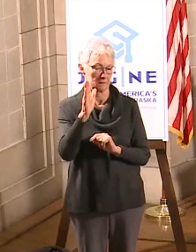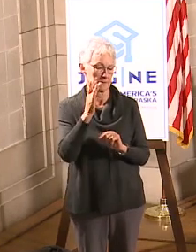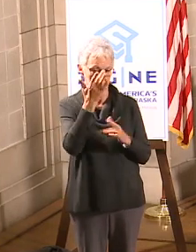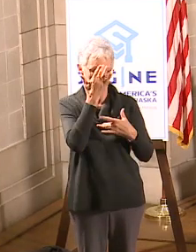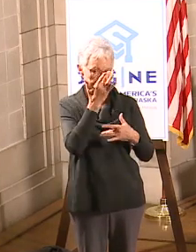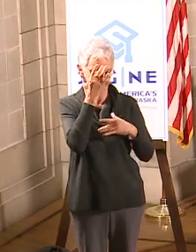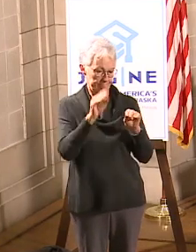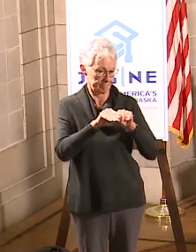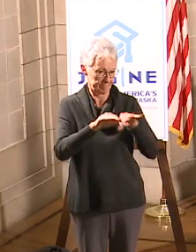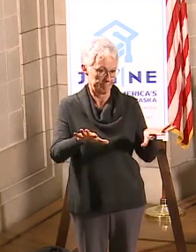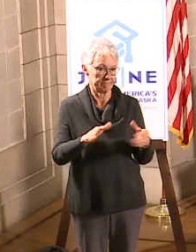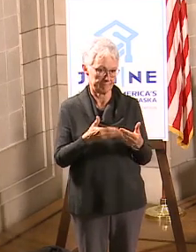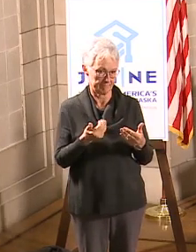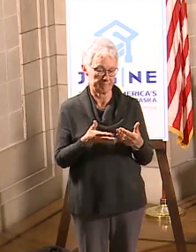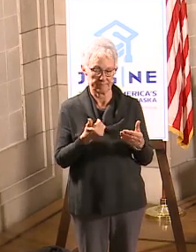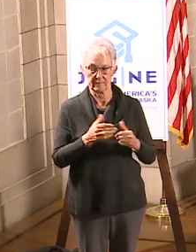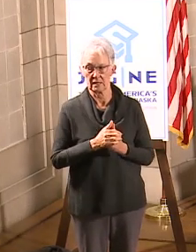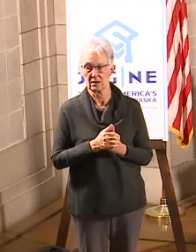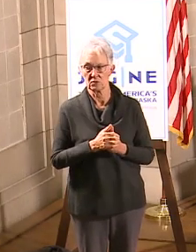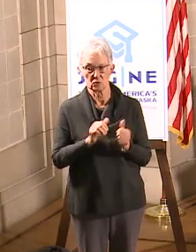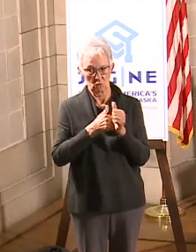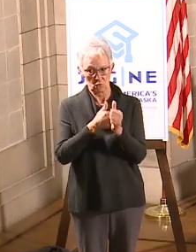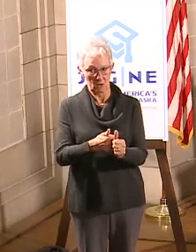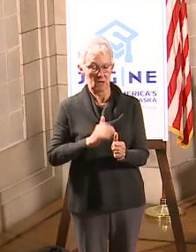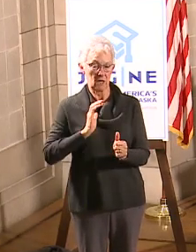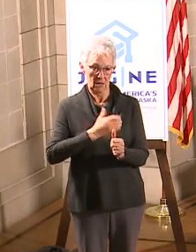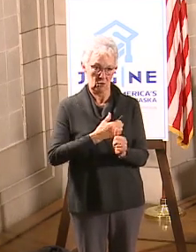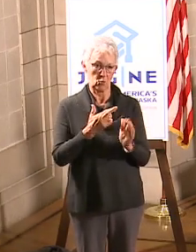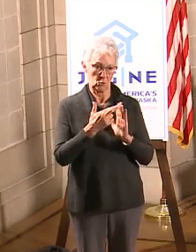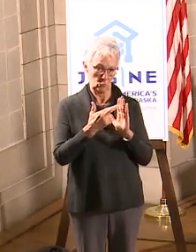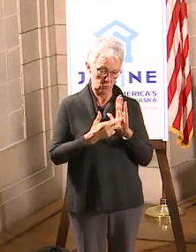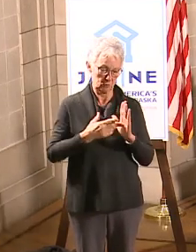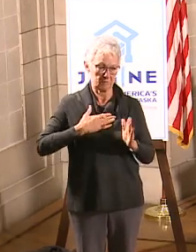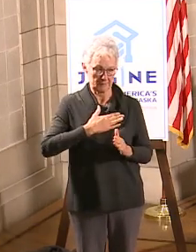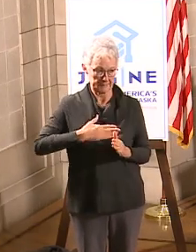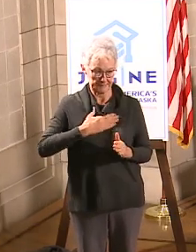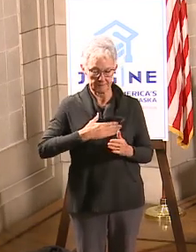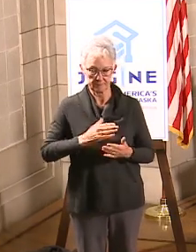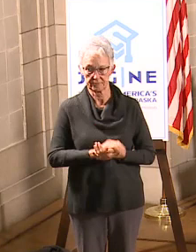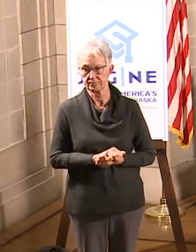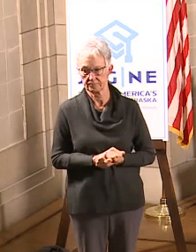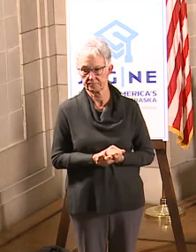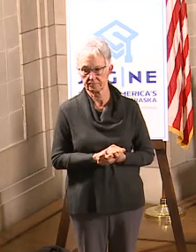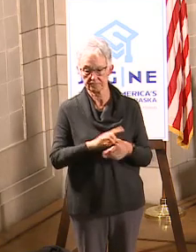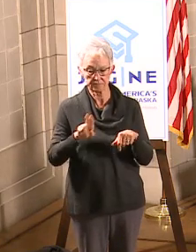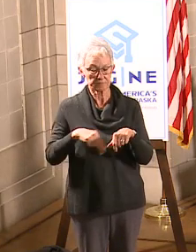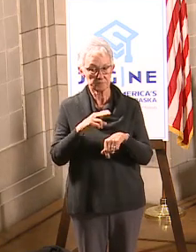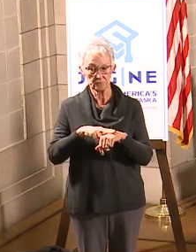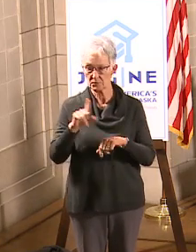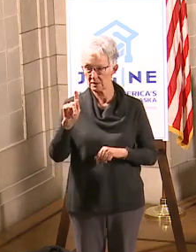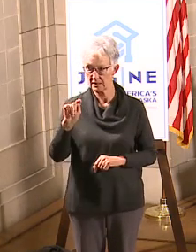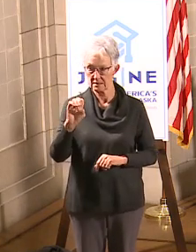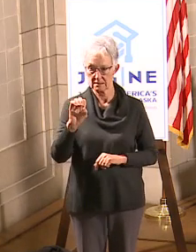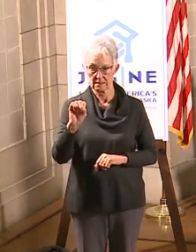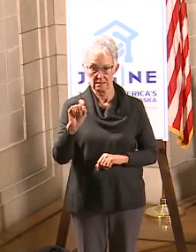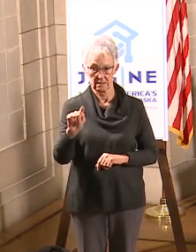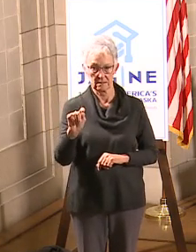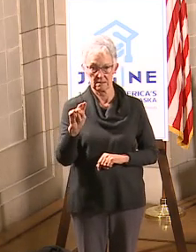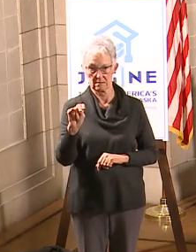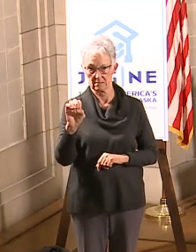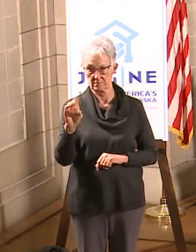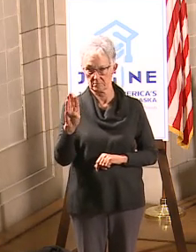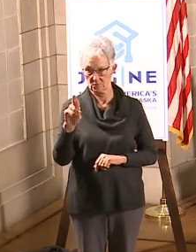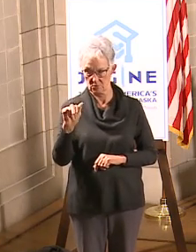follow all of our good rules with regard to how we slow the spread of the virus. And then, of course, Test Nebraska is an option available for all Nebraskans.